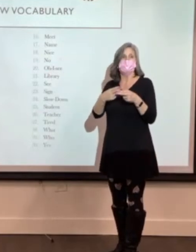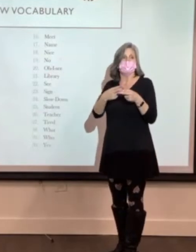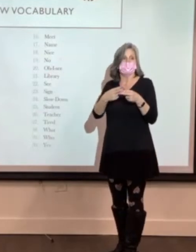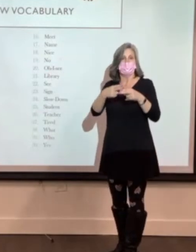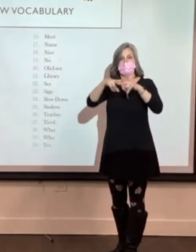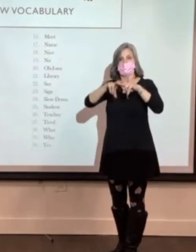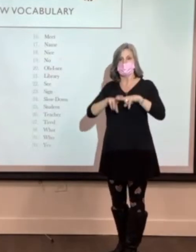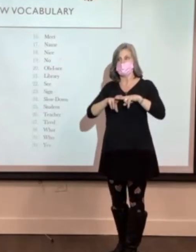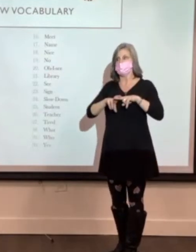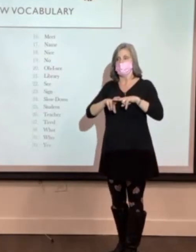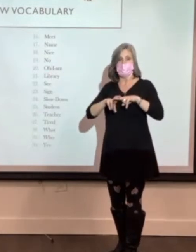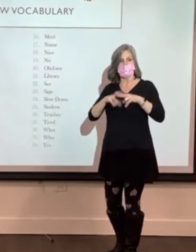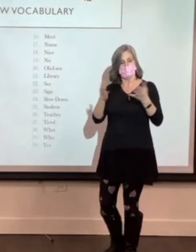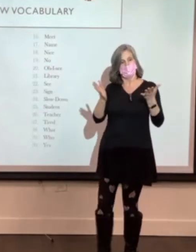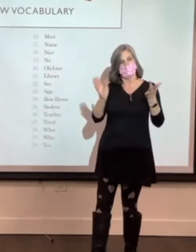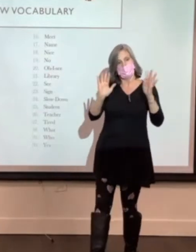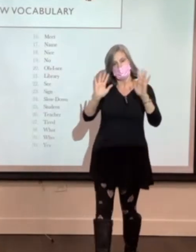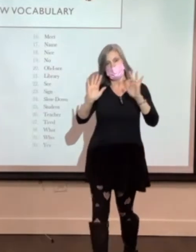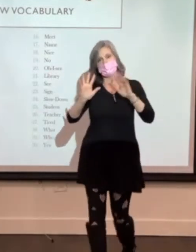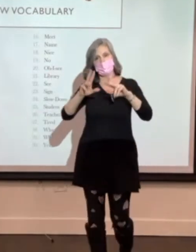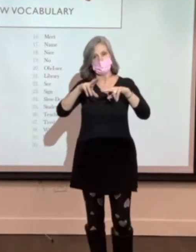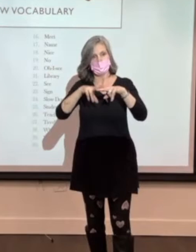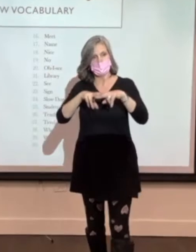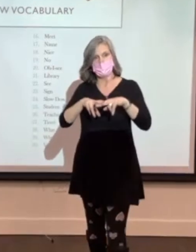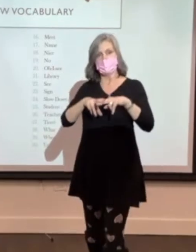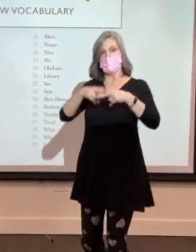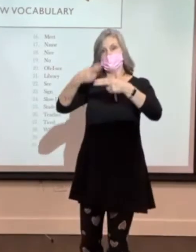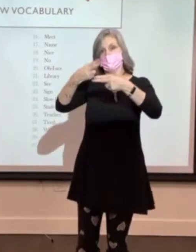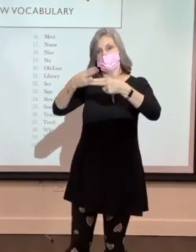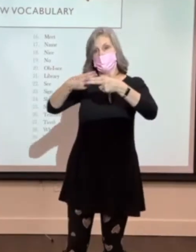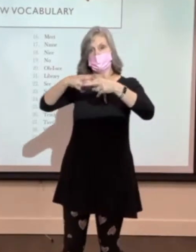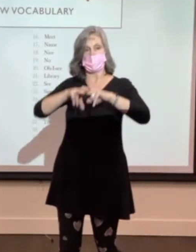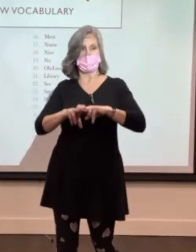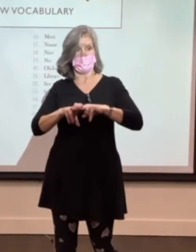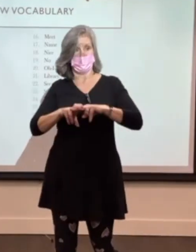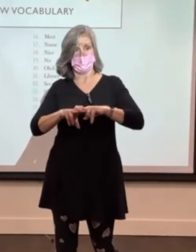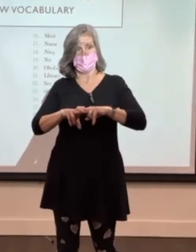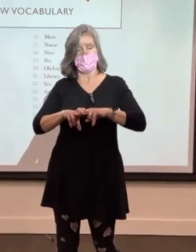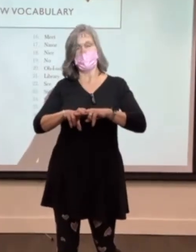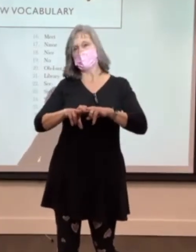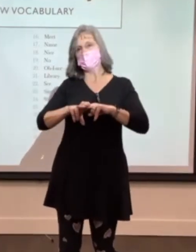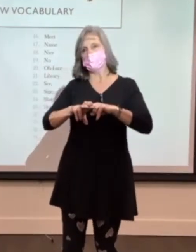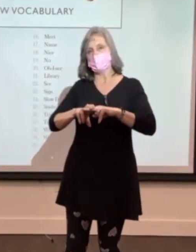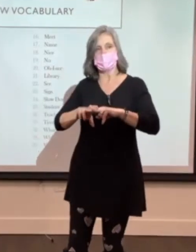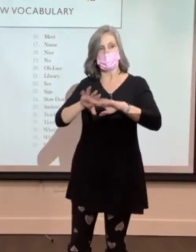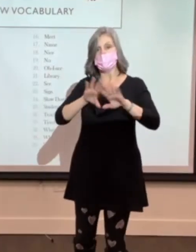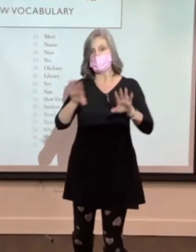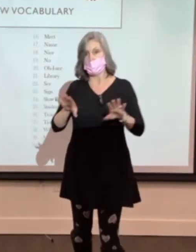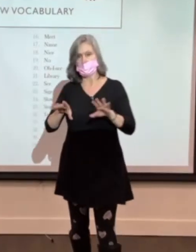changes the meaning. If I change my hand palm orientation, I change it from name to sit. Now, I don't mean to do this to confuse anybody,